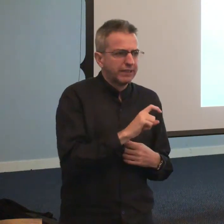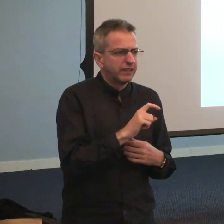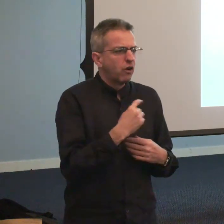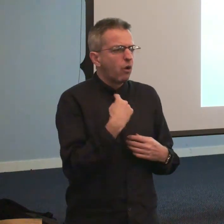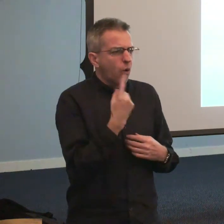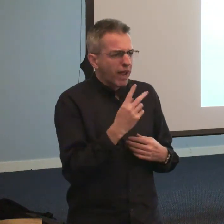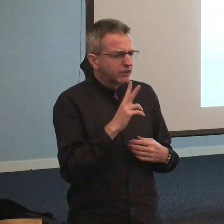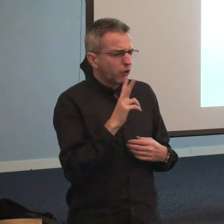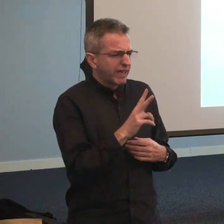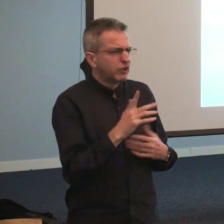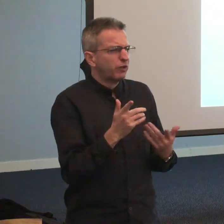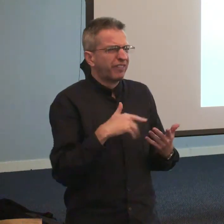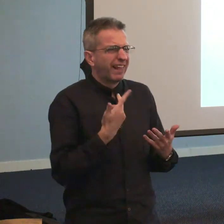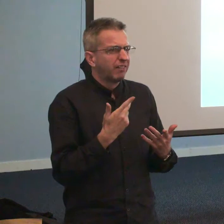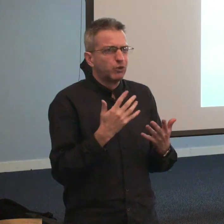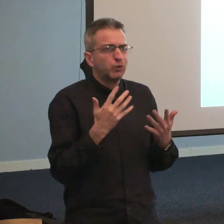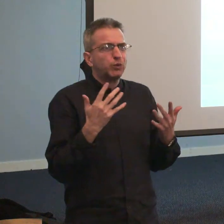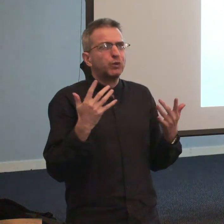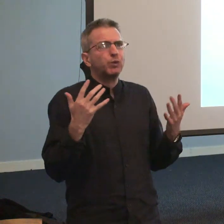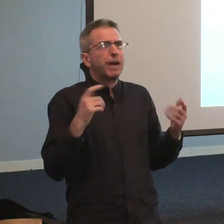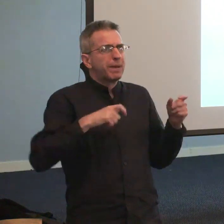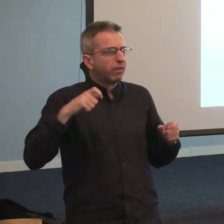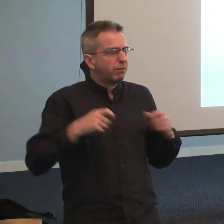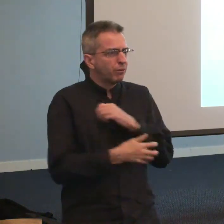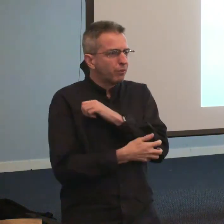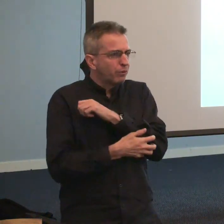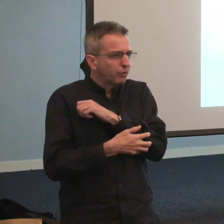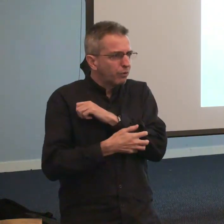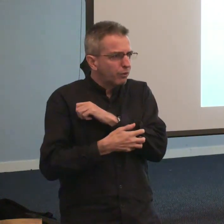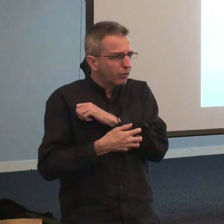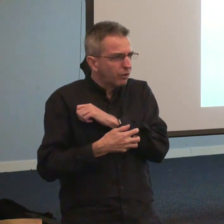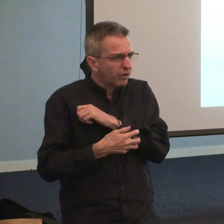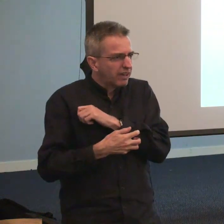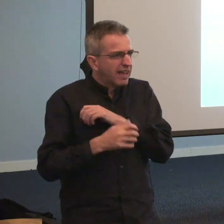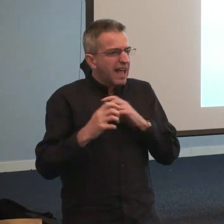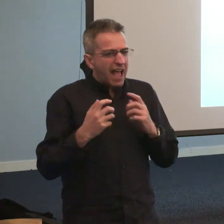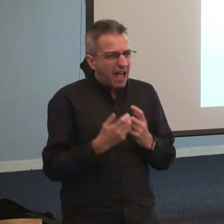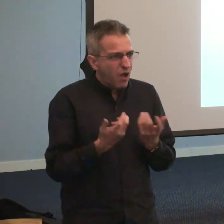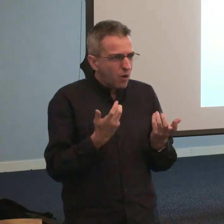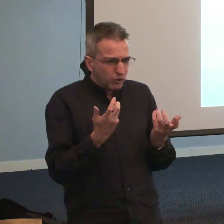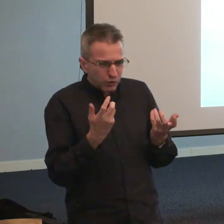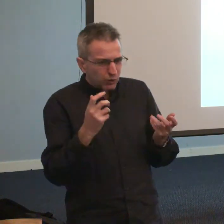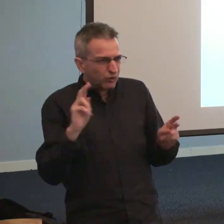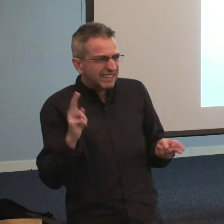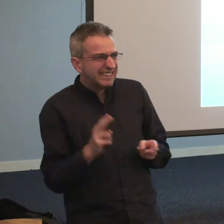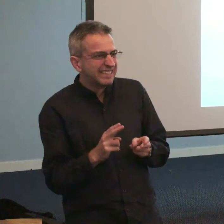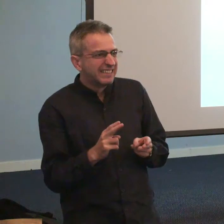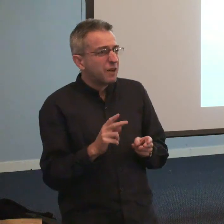For example, my first thought is really thinking about people from the Asian area,